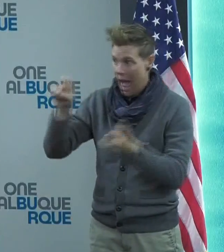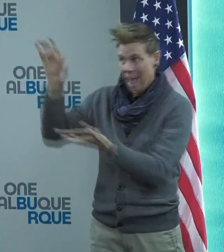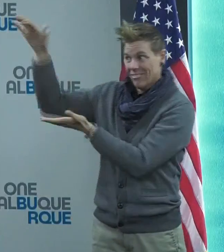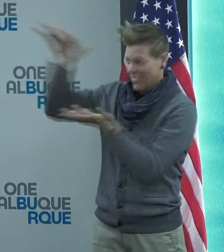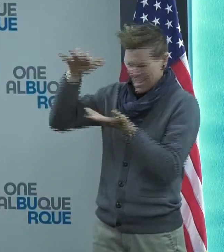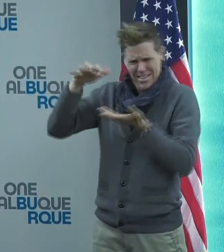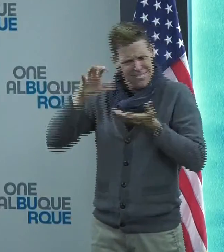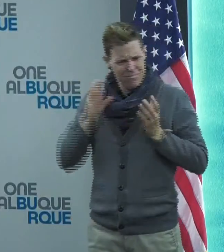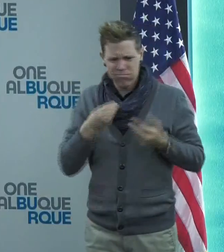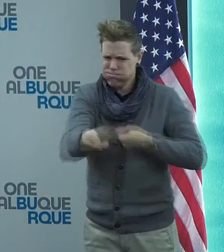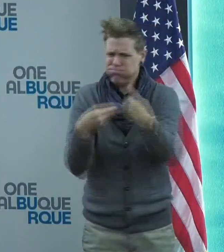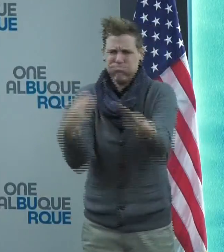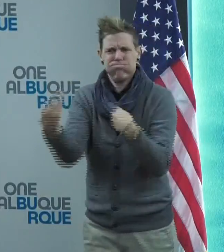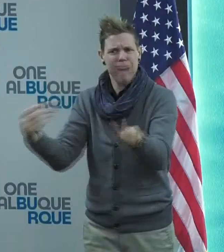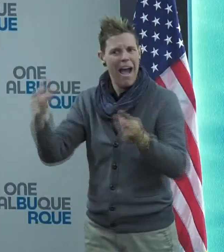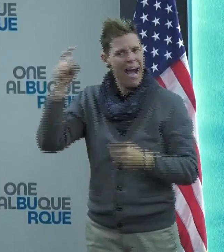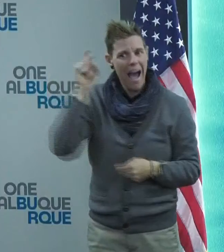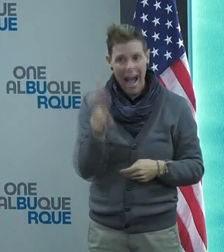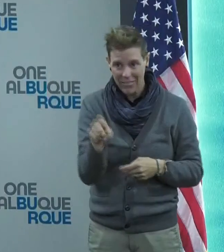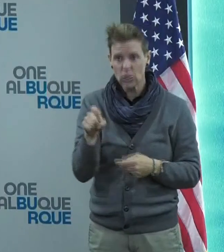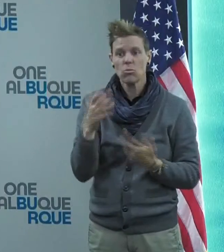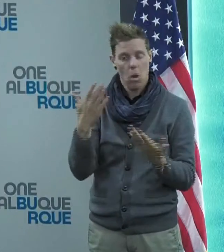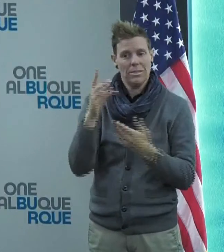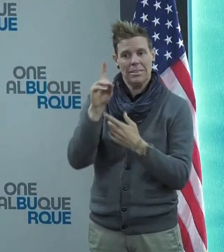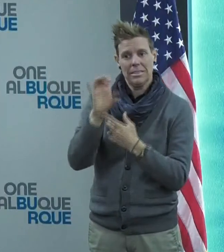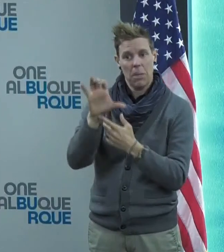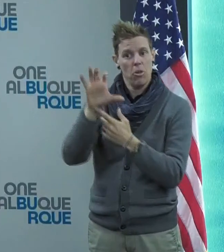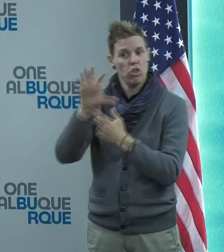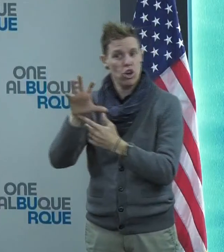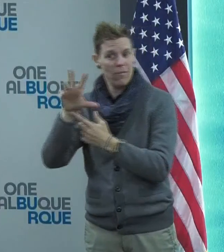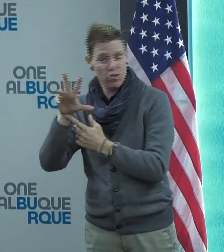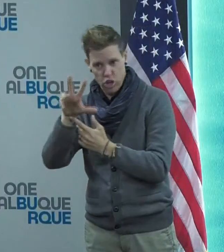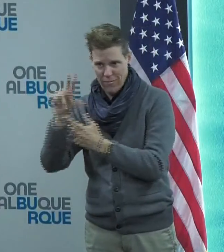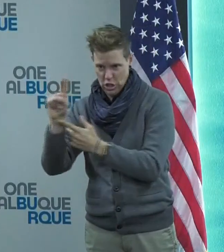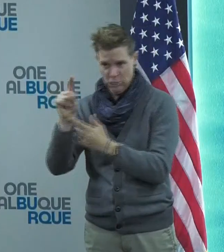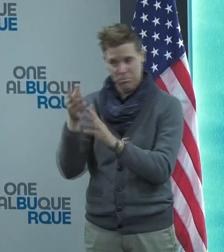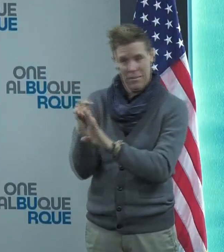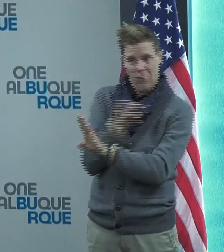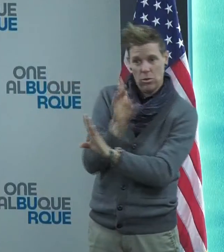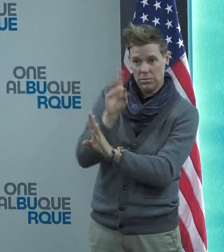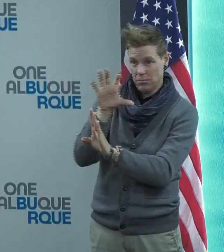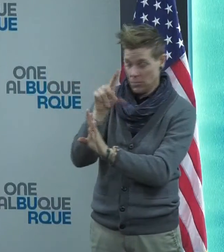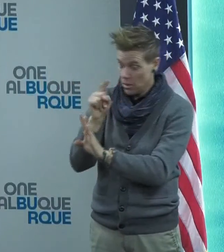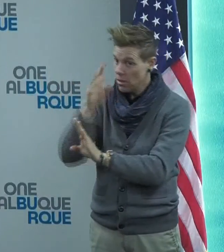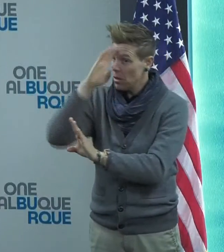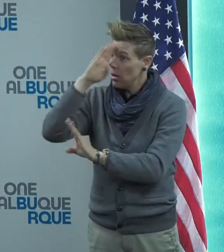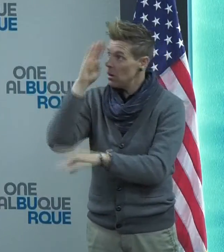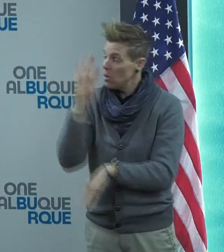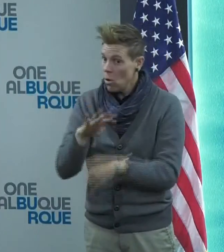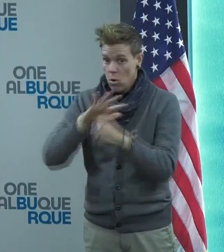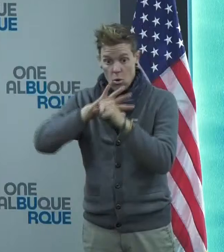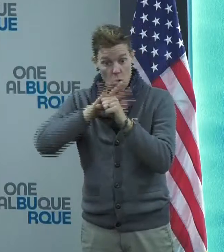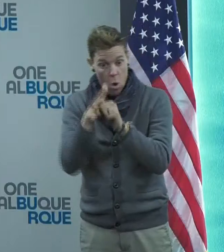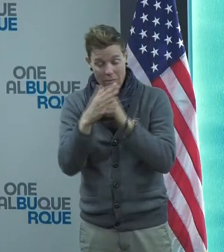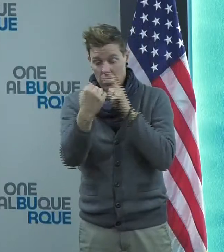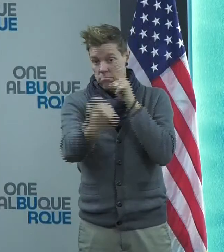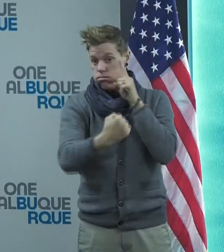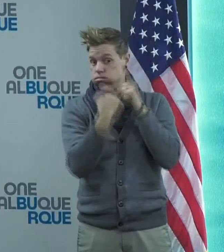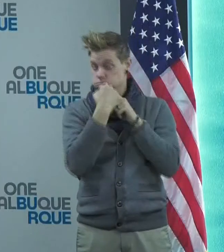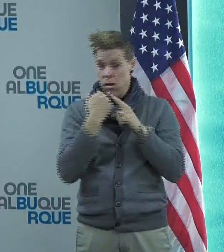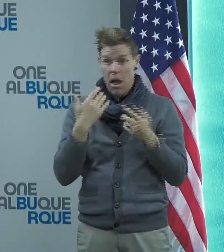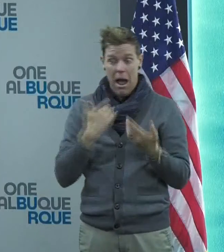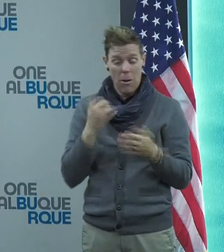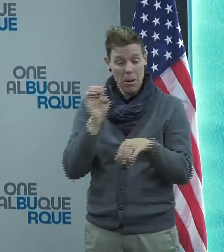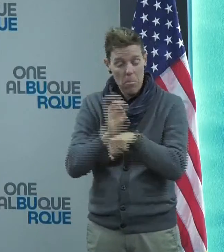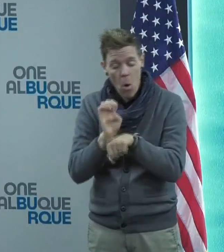know that the pandemic has hit local businesses and workers in many ways the hardest, and so that's who we're prioritizing. There are 3 batches